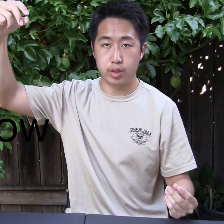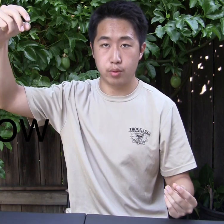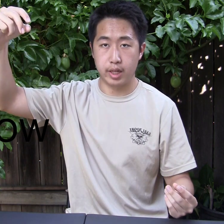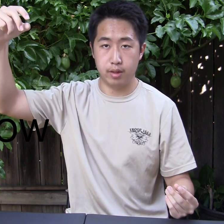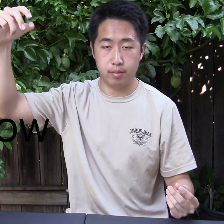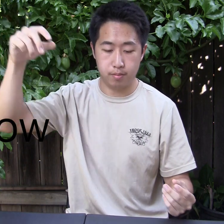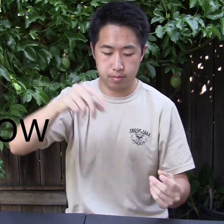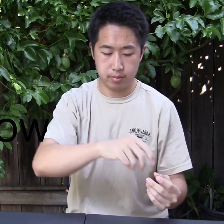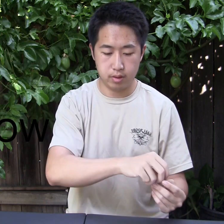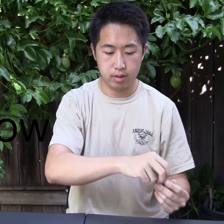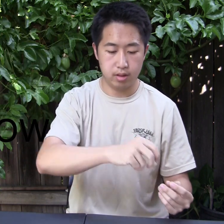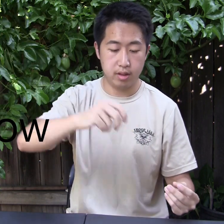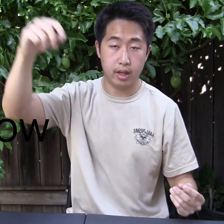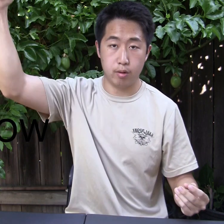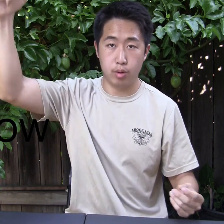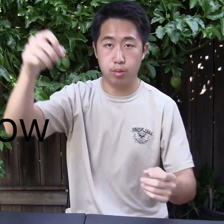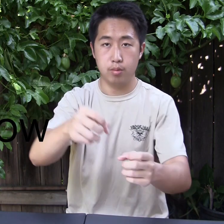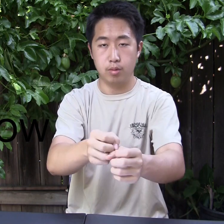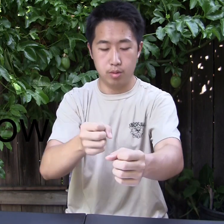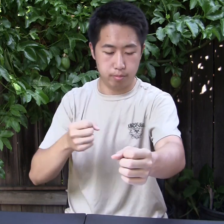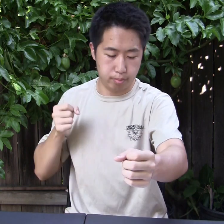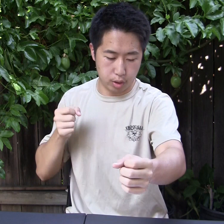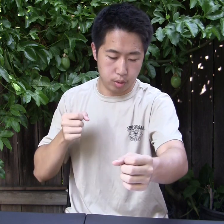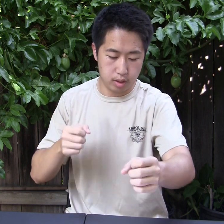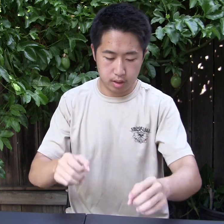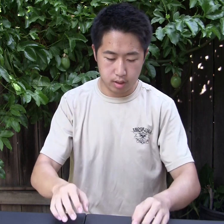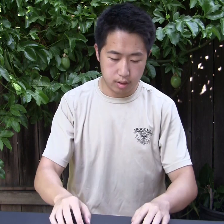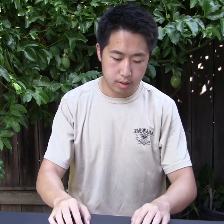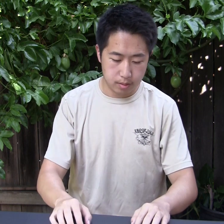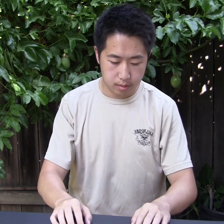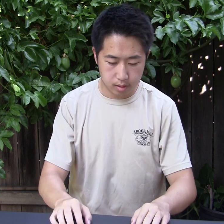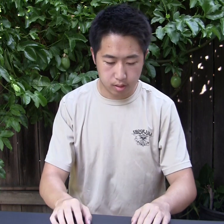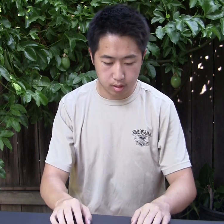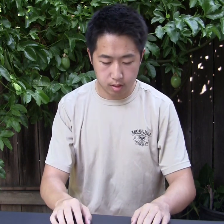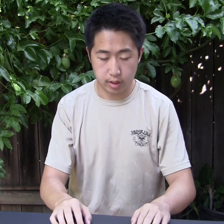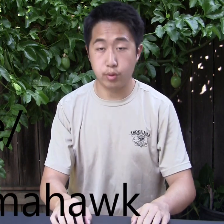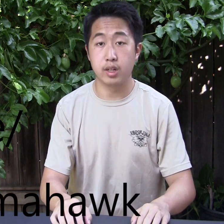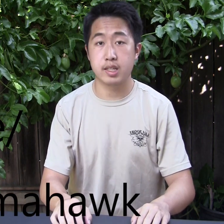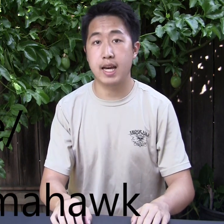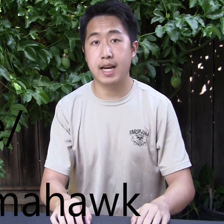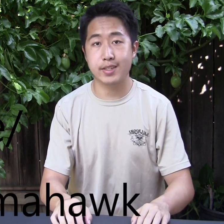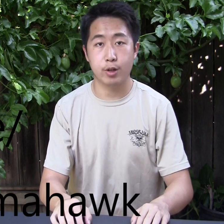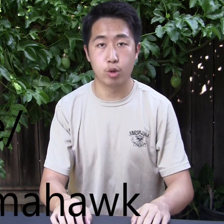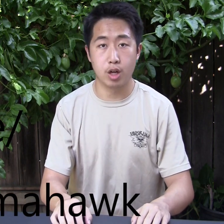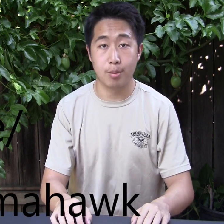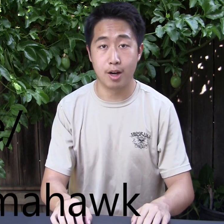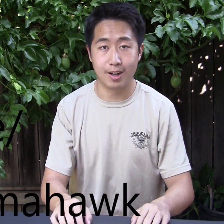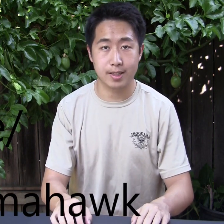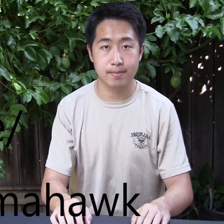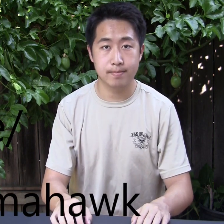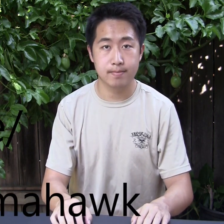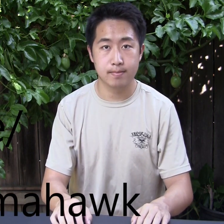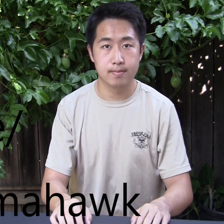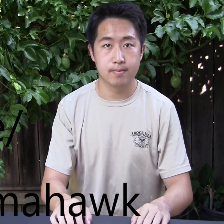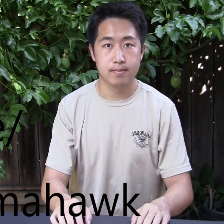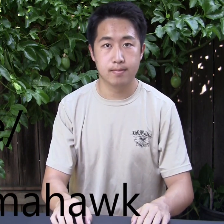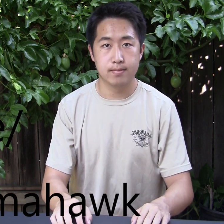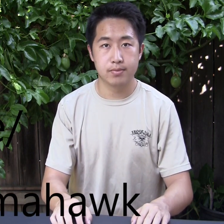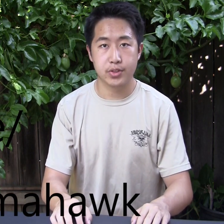right. Arrow, bow. Next word is axe or tomahawk. So do